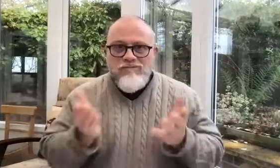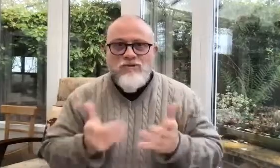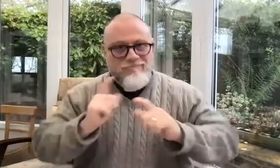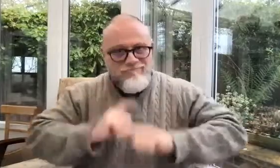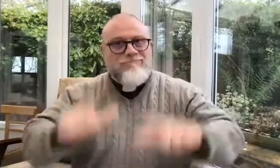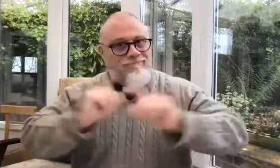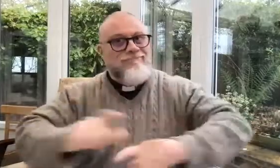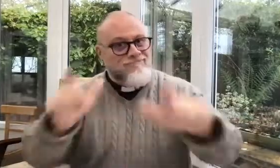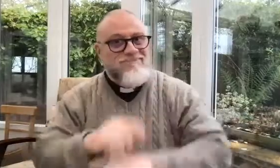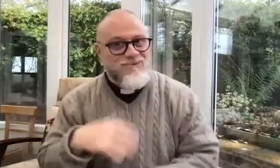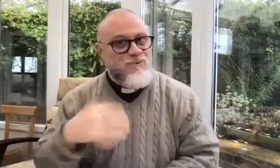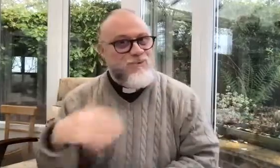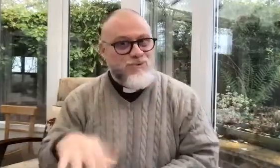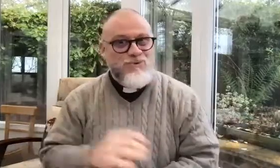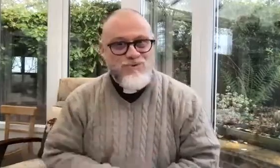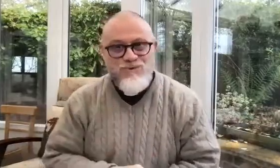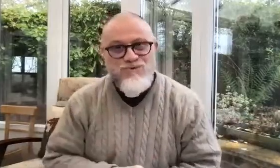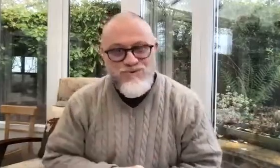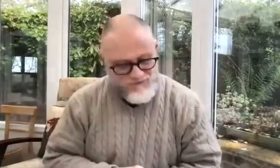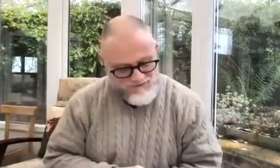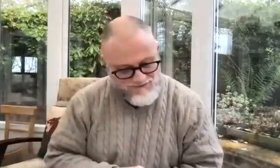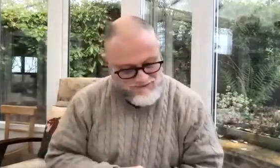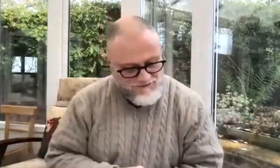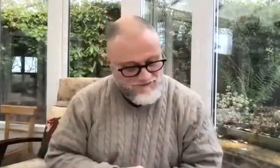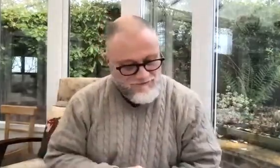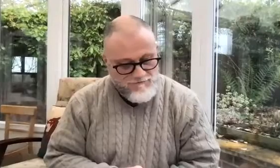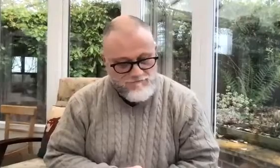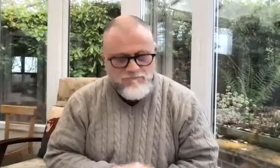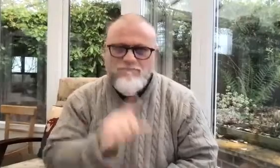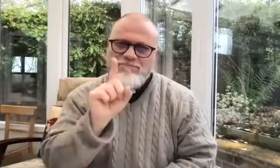Makes me feel encouraged to carry on. Wow.